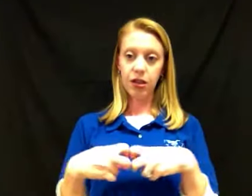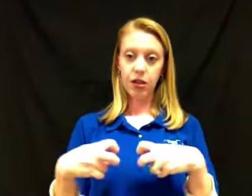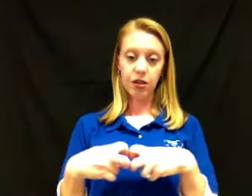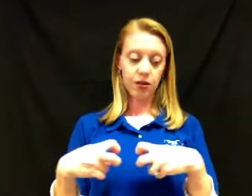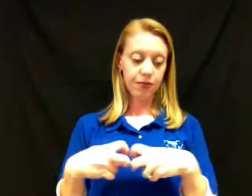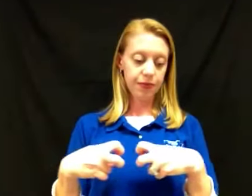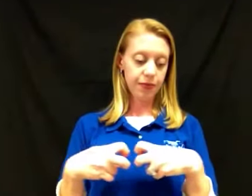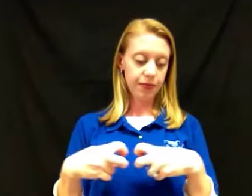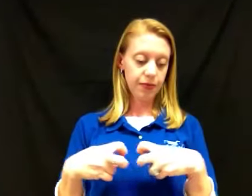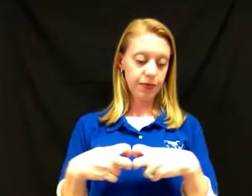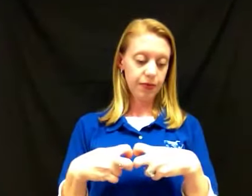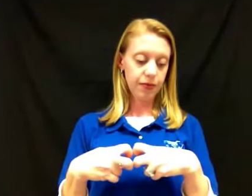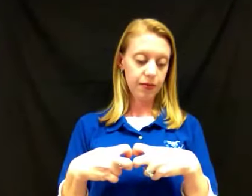Physics.